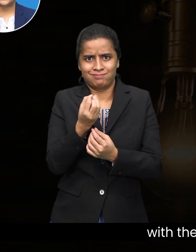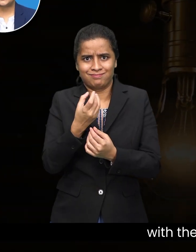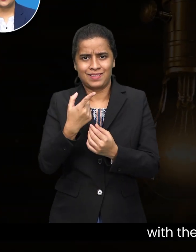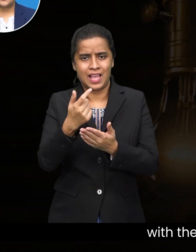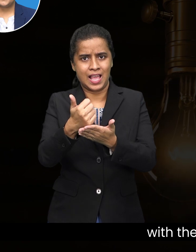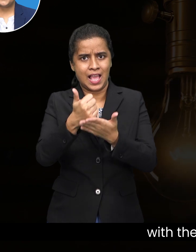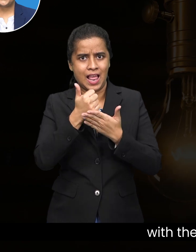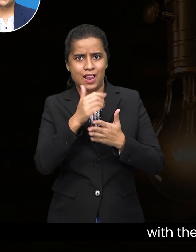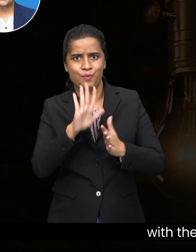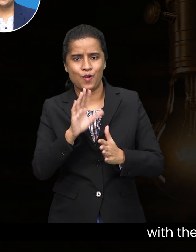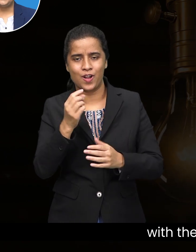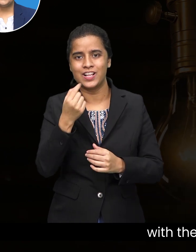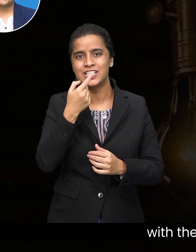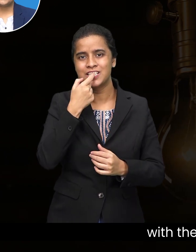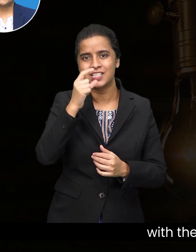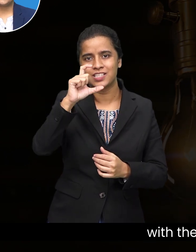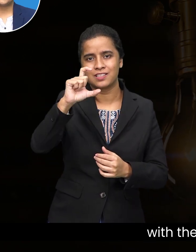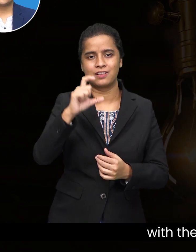help of a cell.